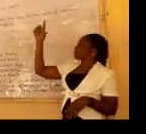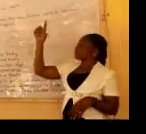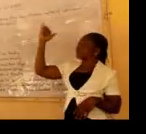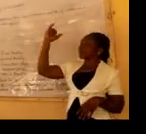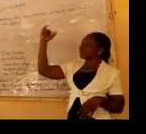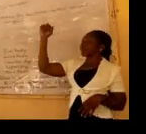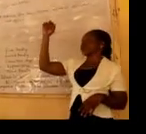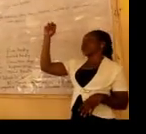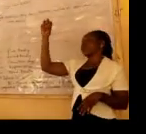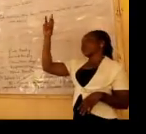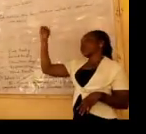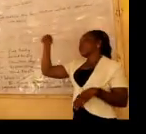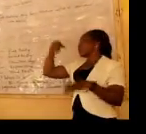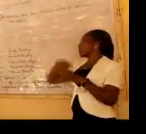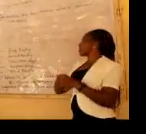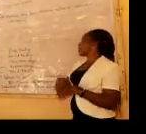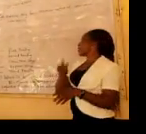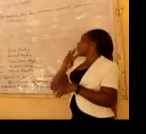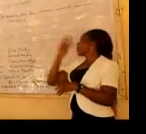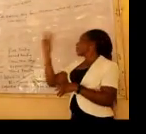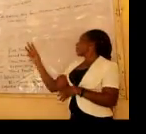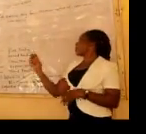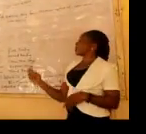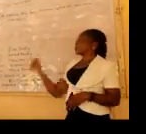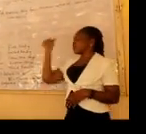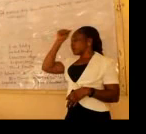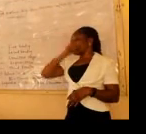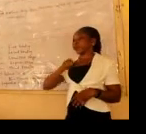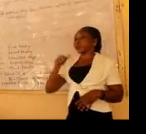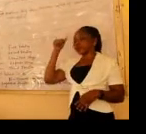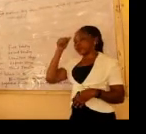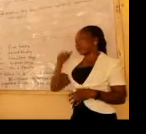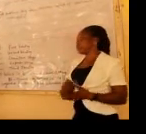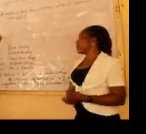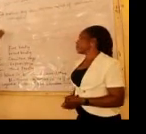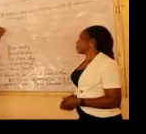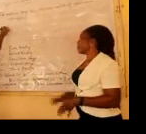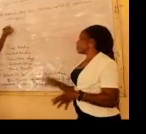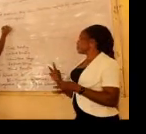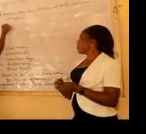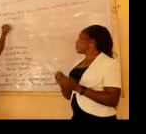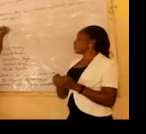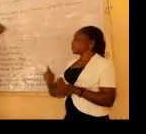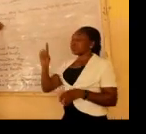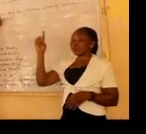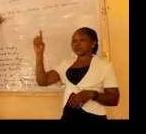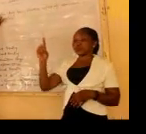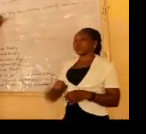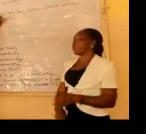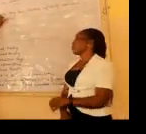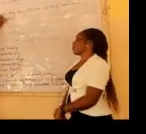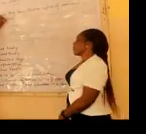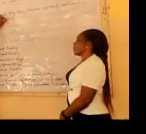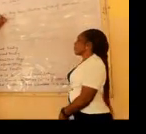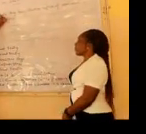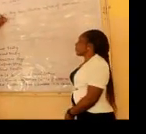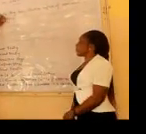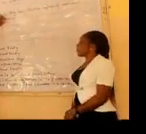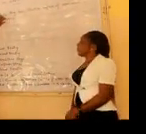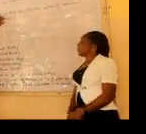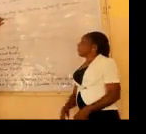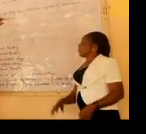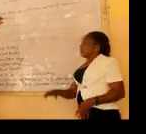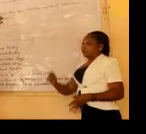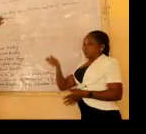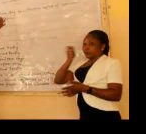Nigeria, but where? In West Africa. Now, 1, they said you should do what?